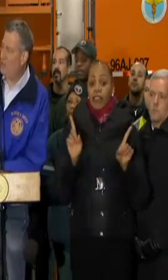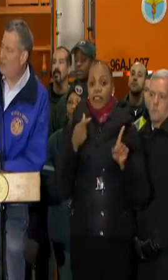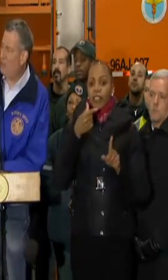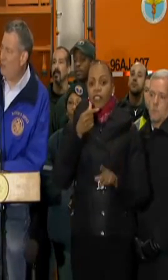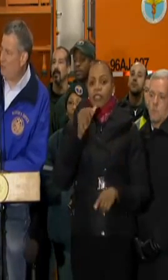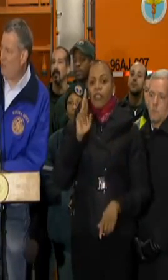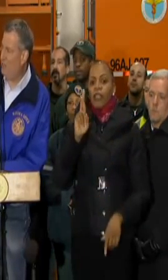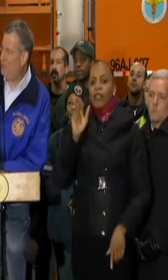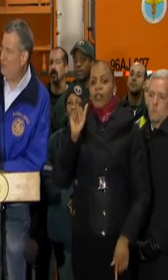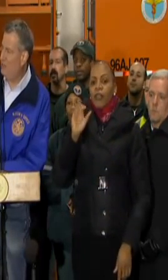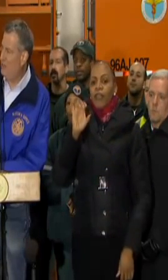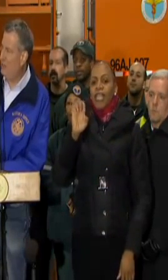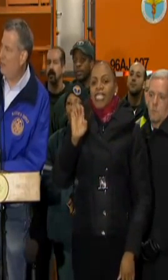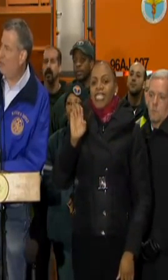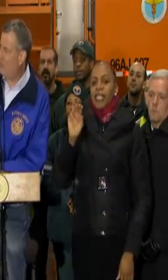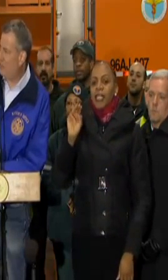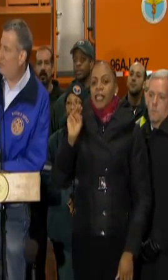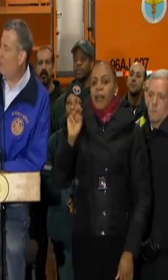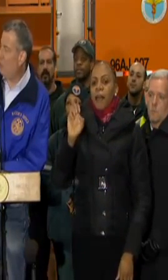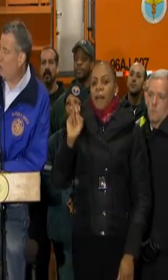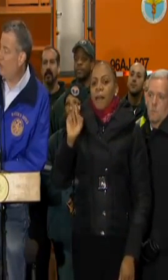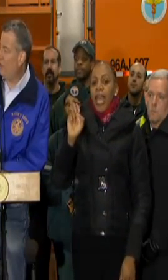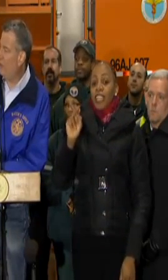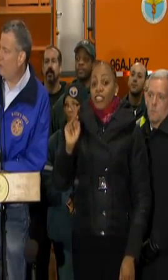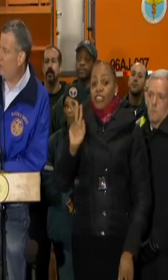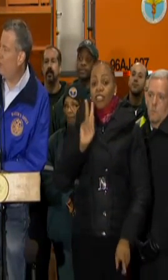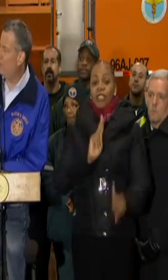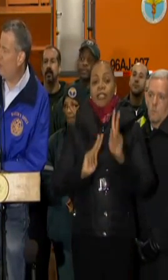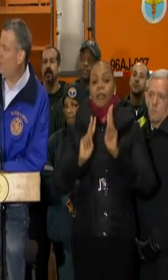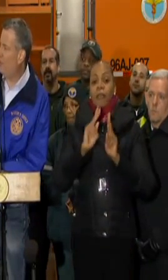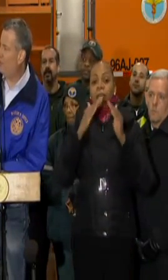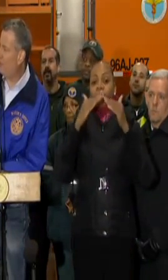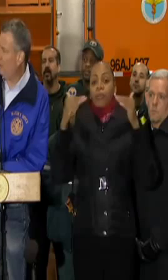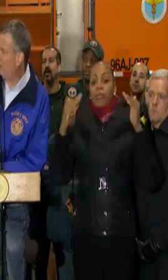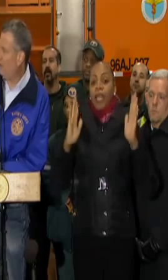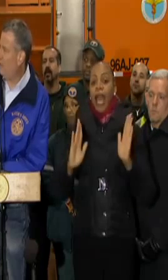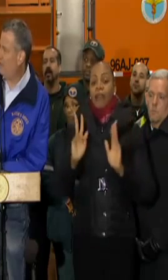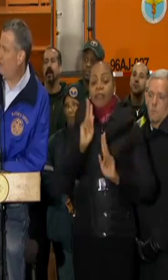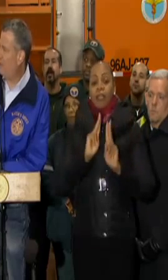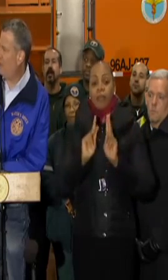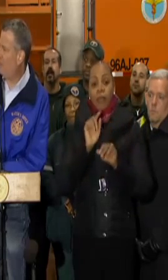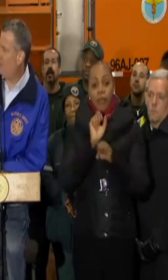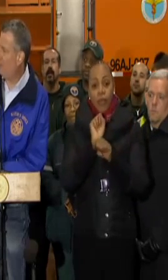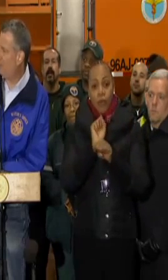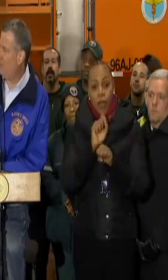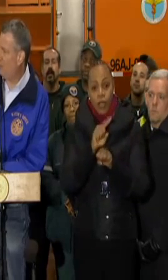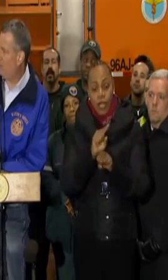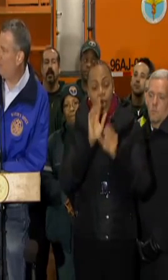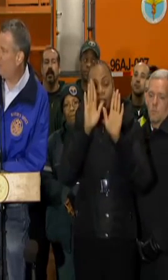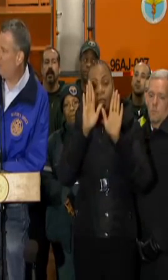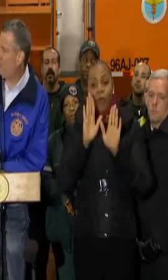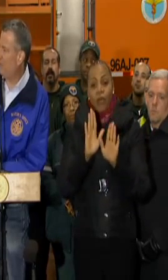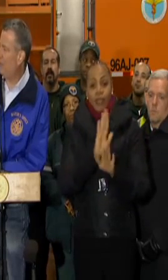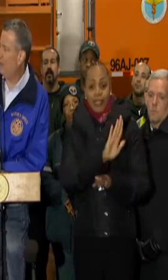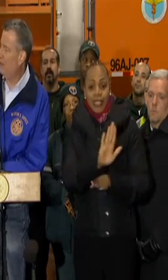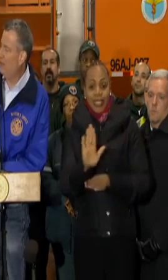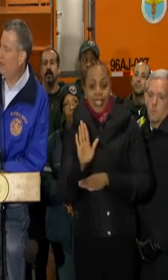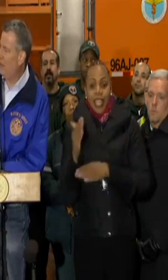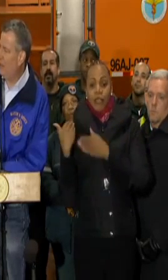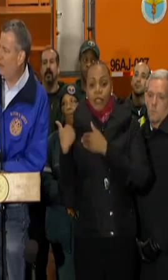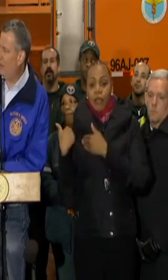Gracie Mansion is the people's house, and obviously there are people who work there, and they do a great job there, and that's their job to keep the place, and I respect